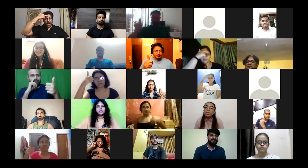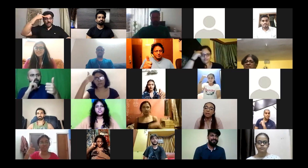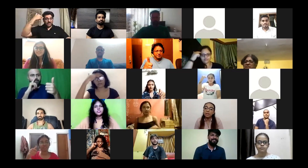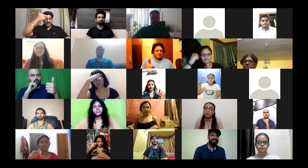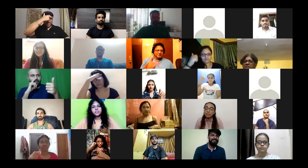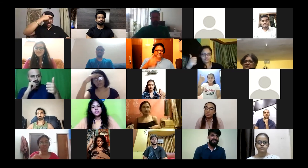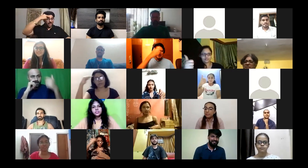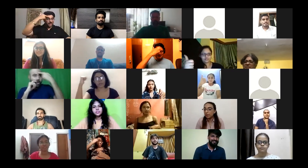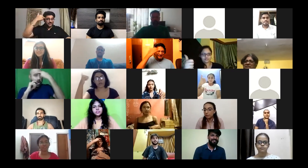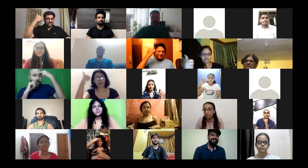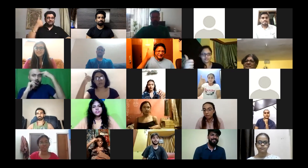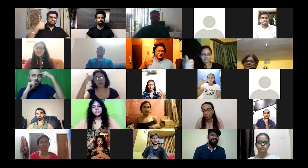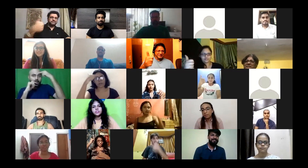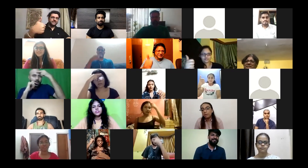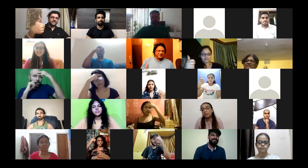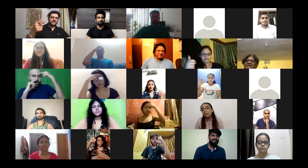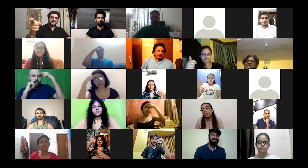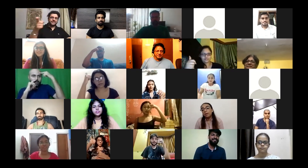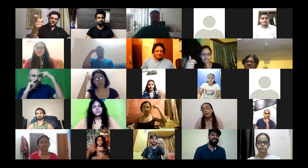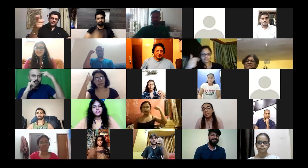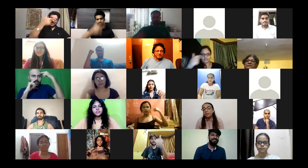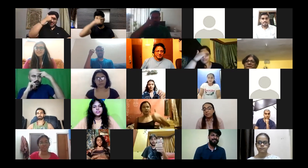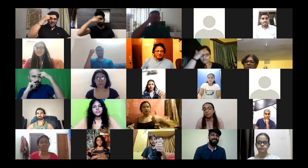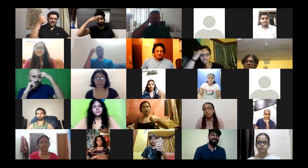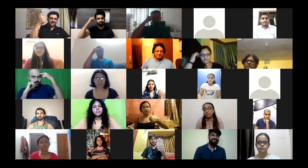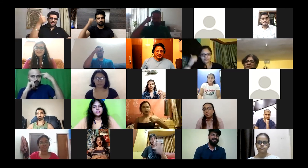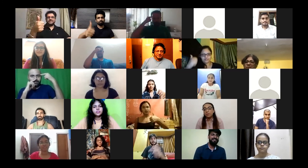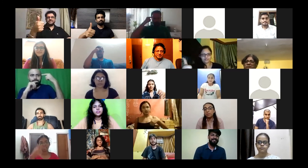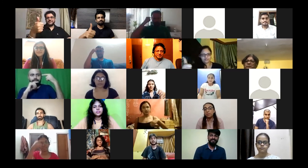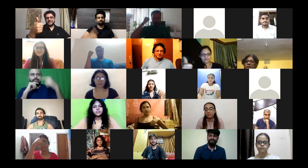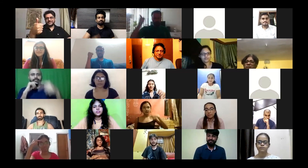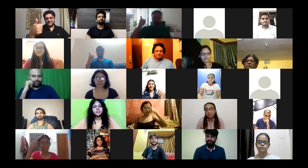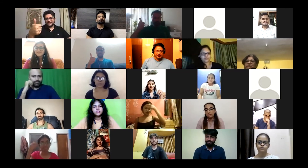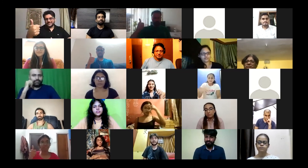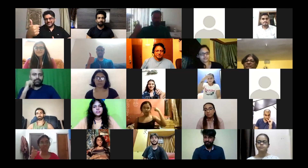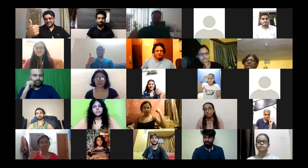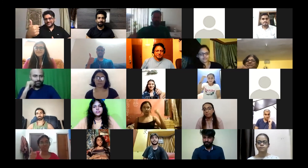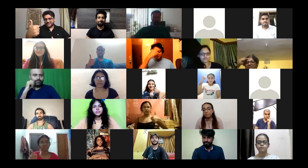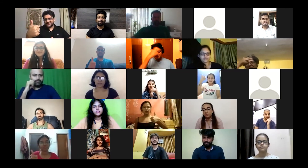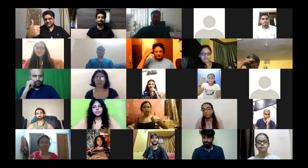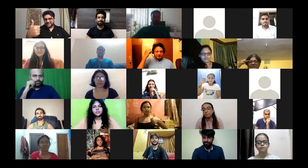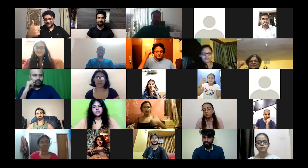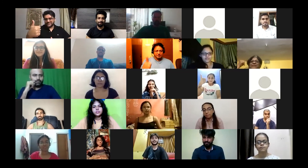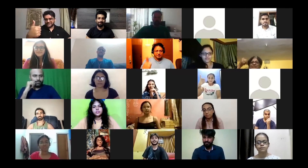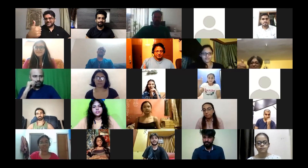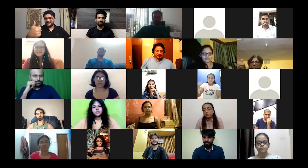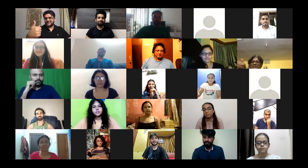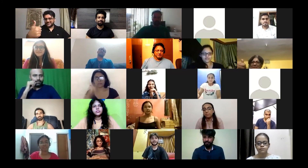Or lucky. This is lucky and best. All the best.